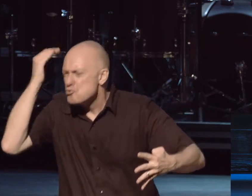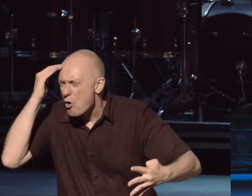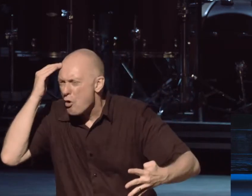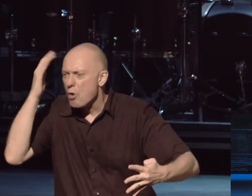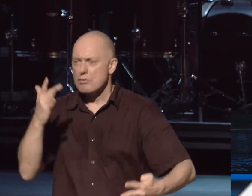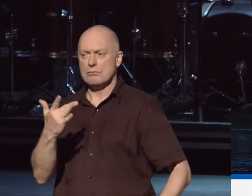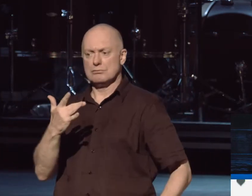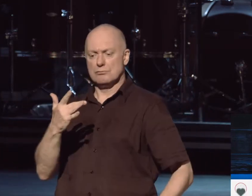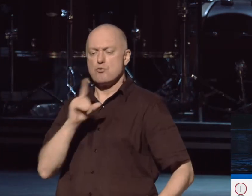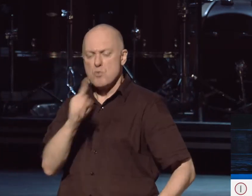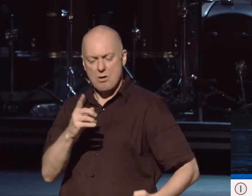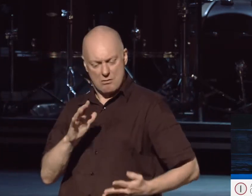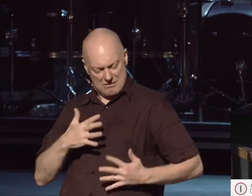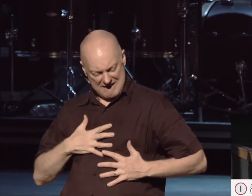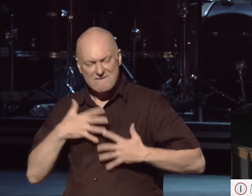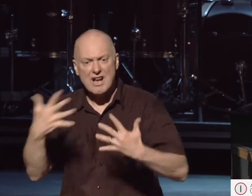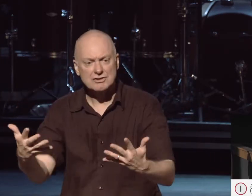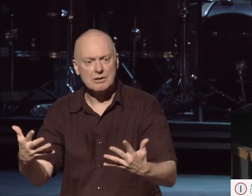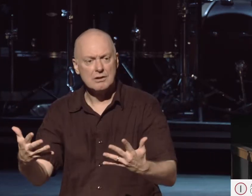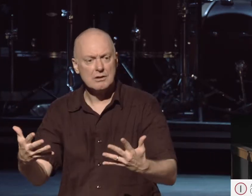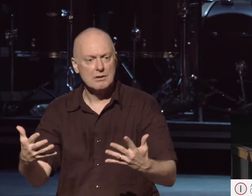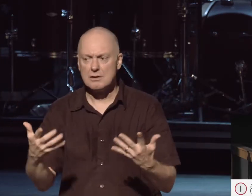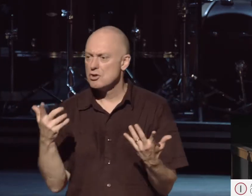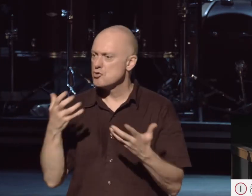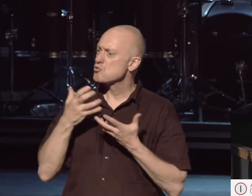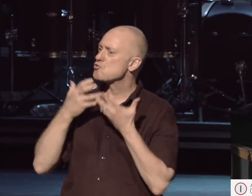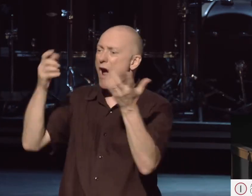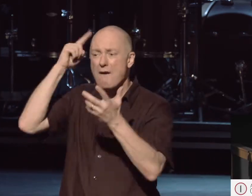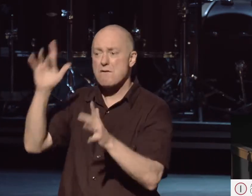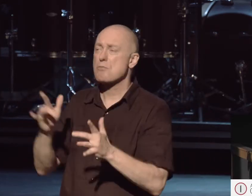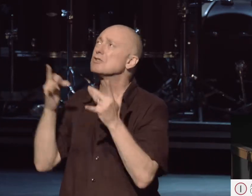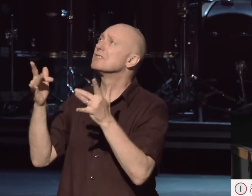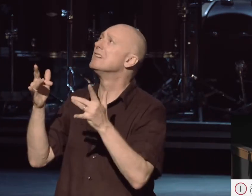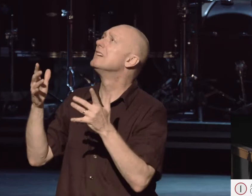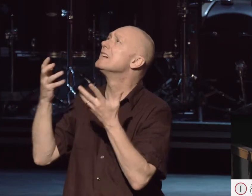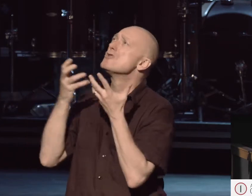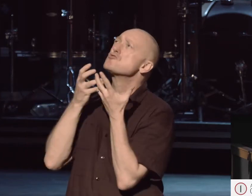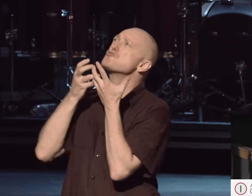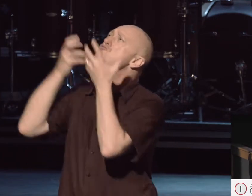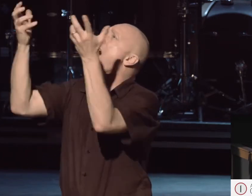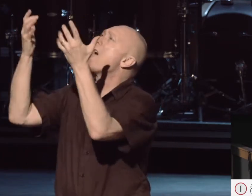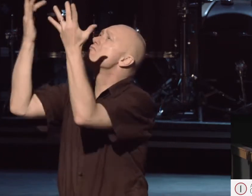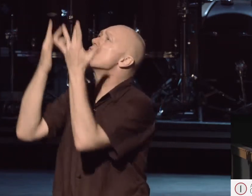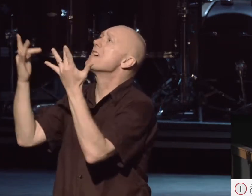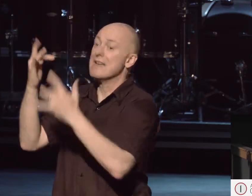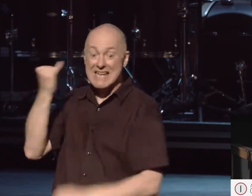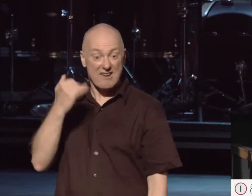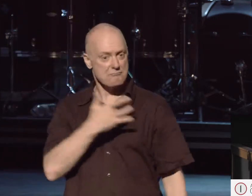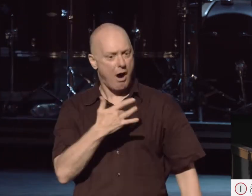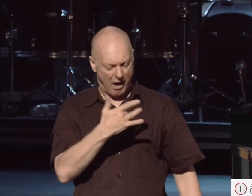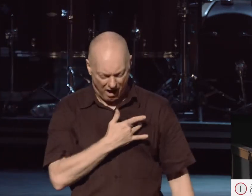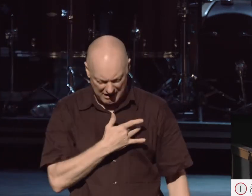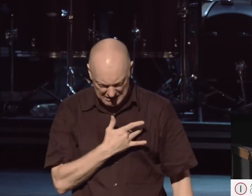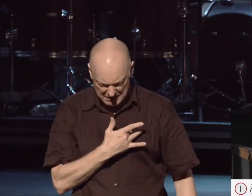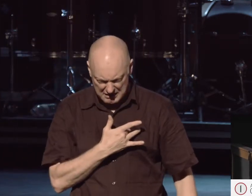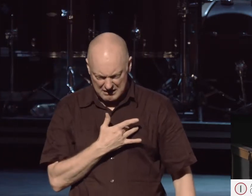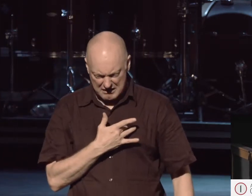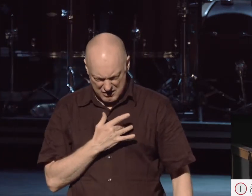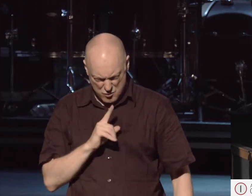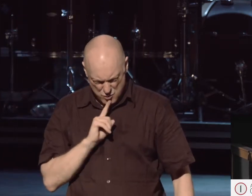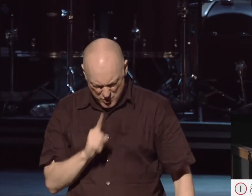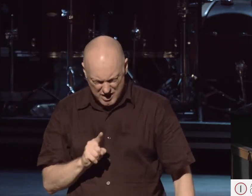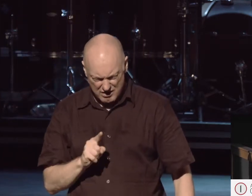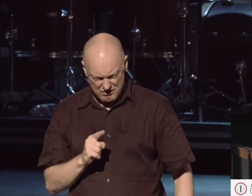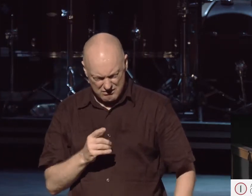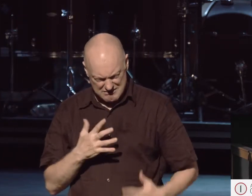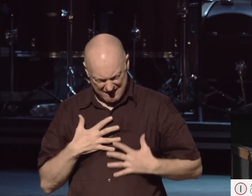genuine heart of confession. It's this. It cries out for mercy. It cries out for mercy. If my heart is in a genuine place of confession, there's